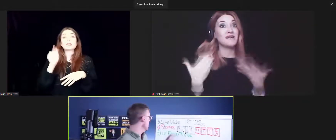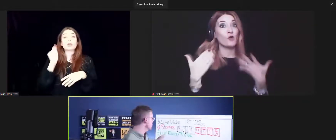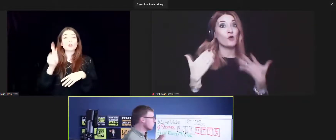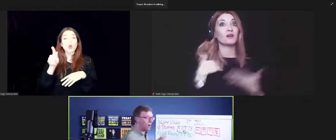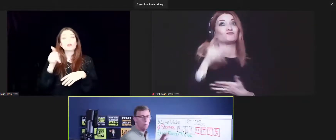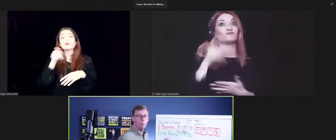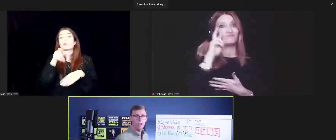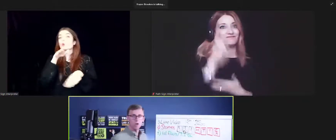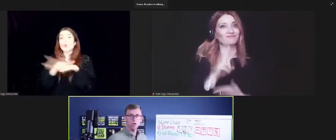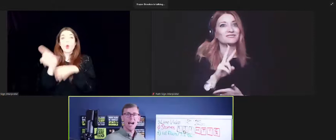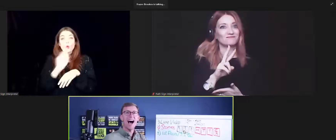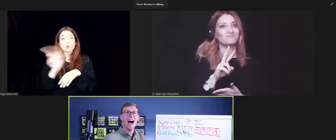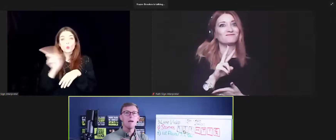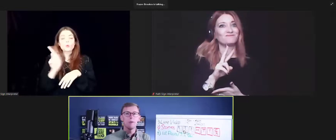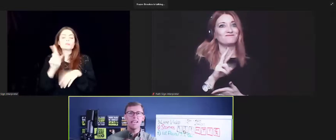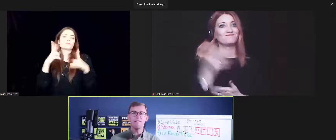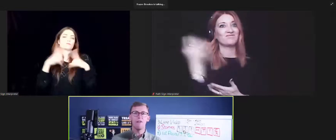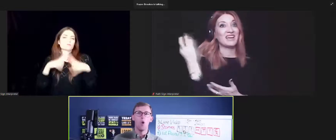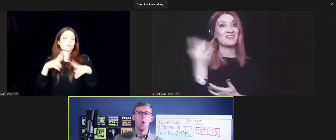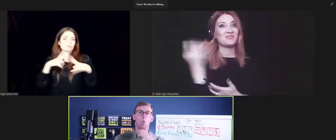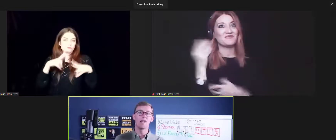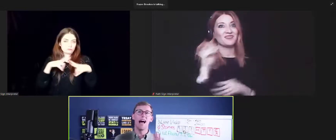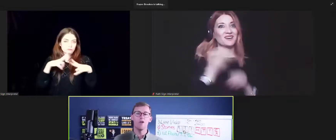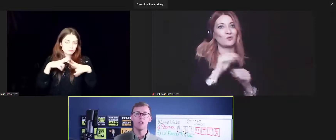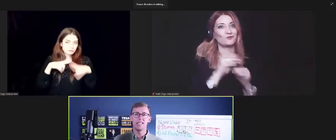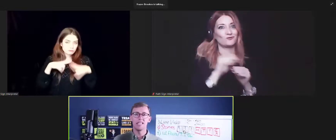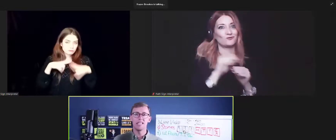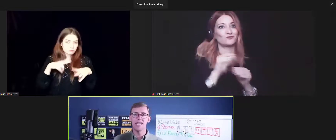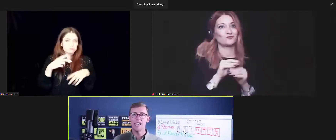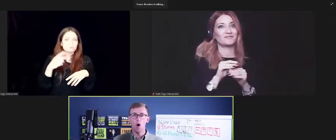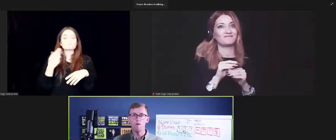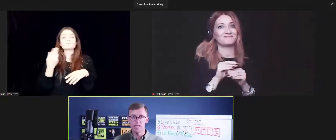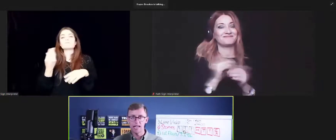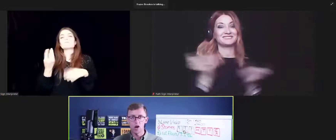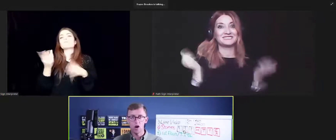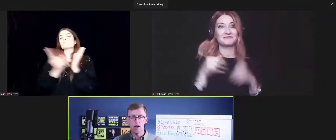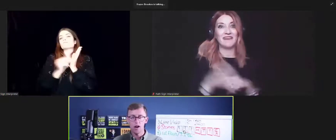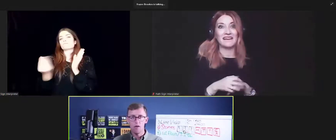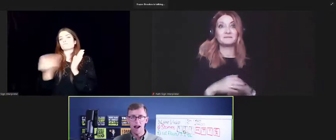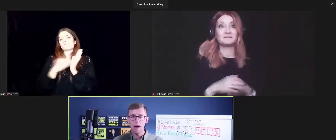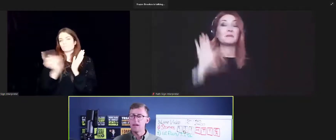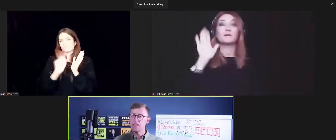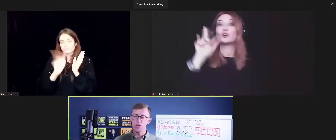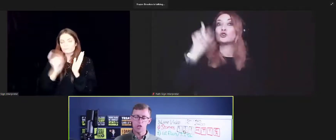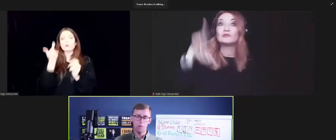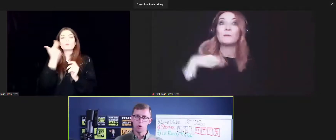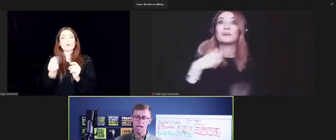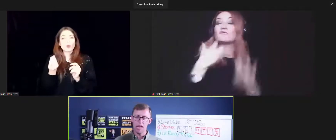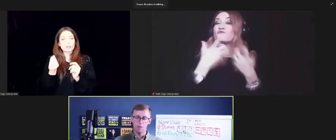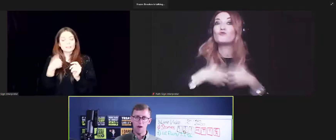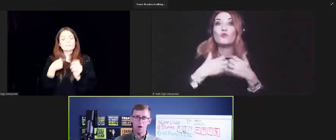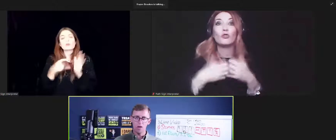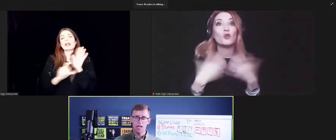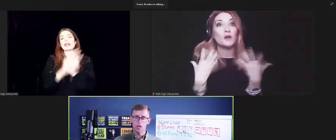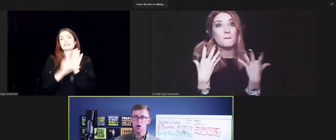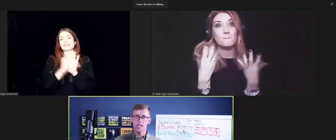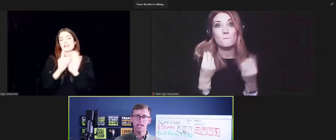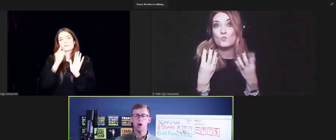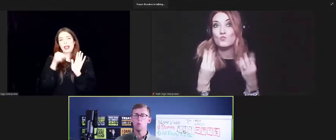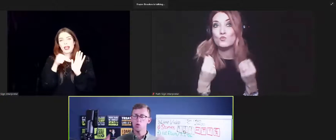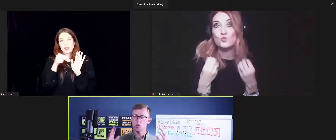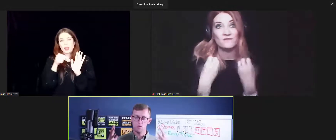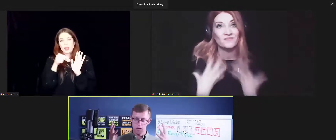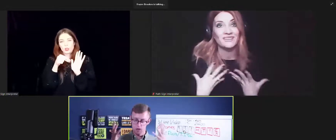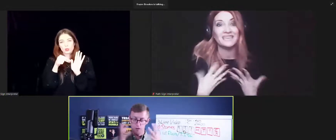because Instagram Reels, I believe, will actually take over TikTok, right? I believe Instagram will keep the right audience on.